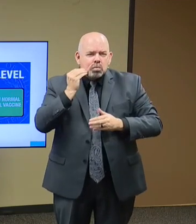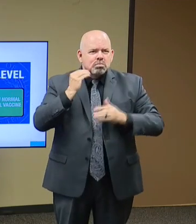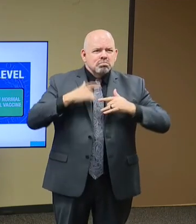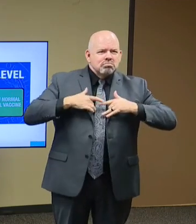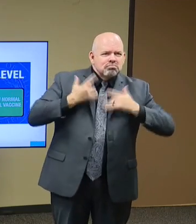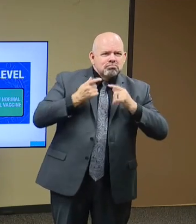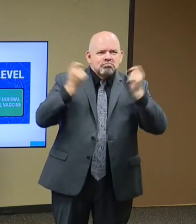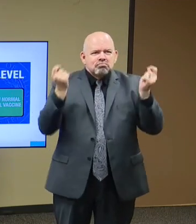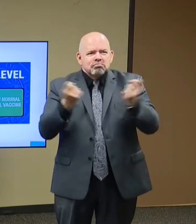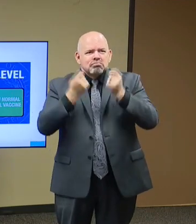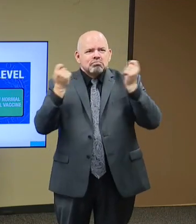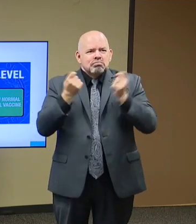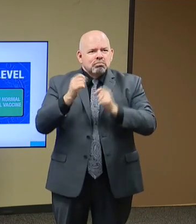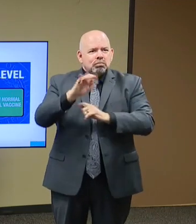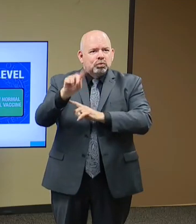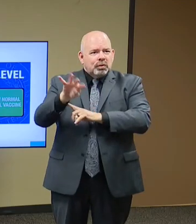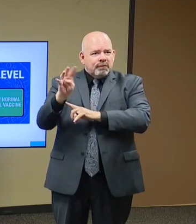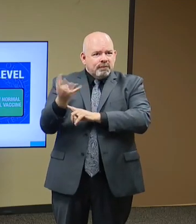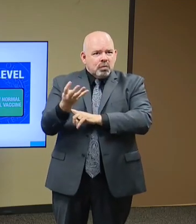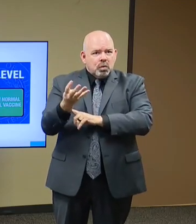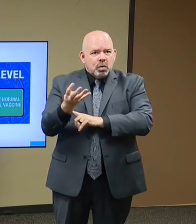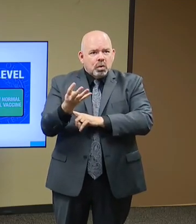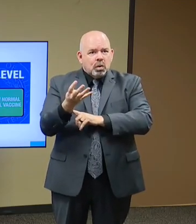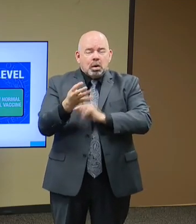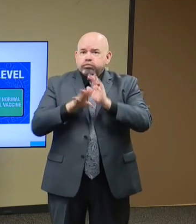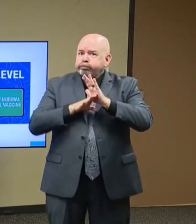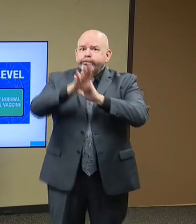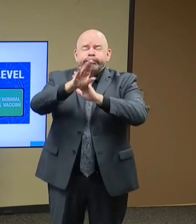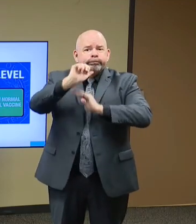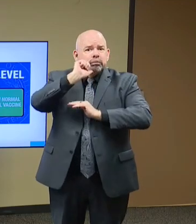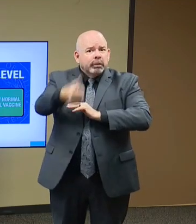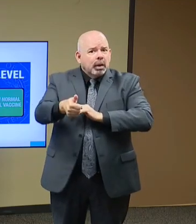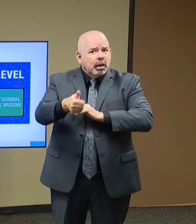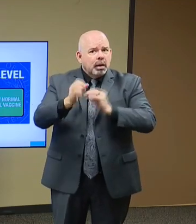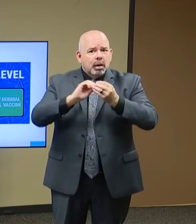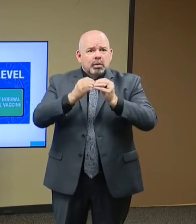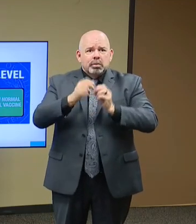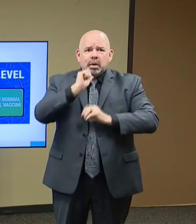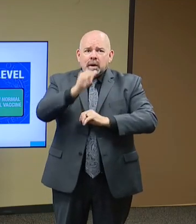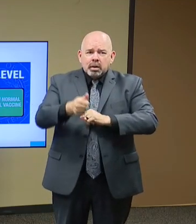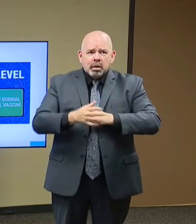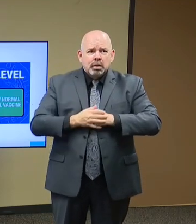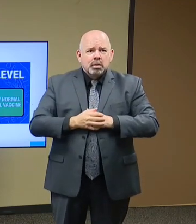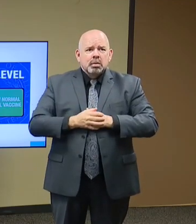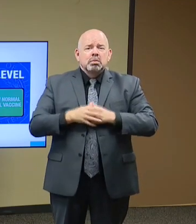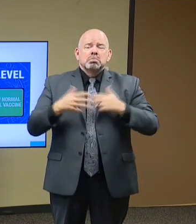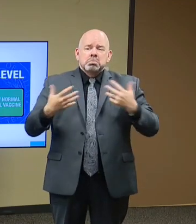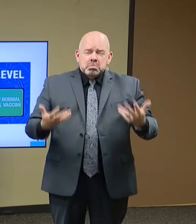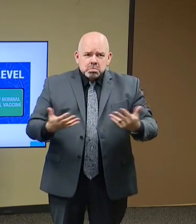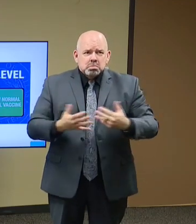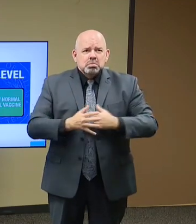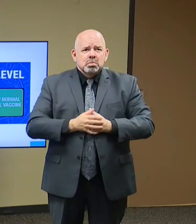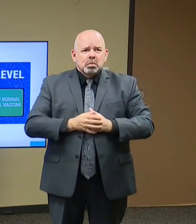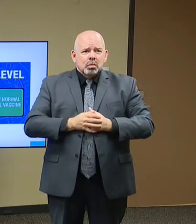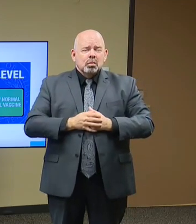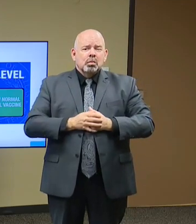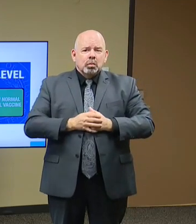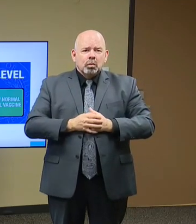another holiday this weekend, like Labor Day has to be like July 4th was, not like Memorial Day. If